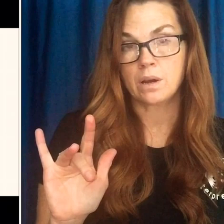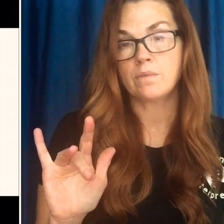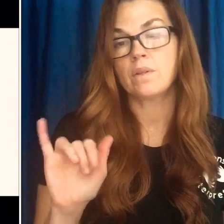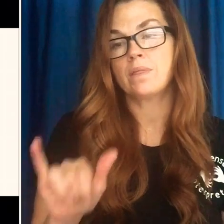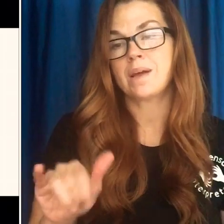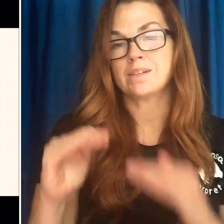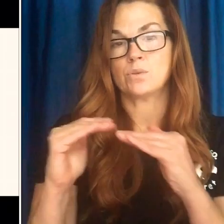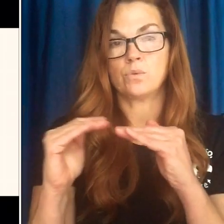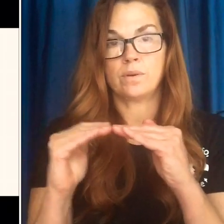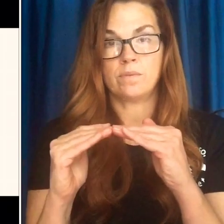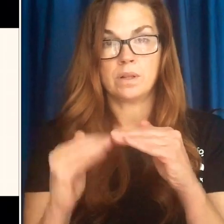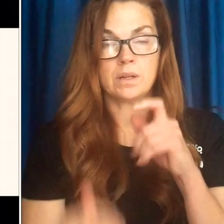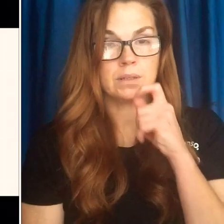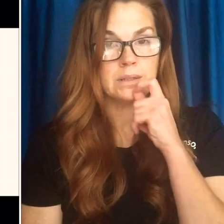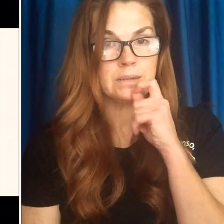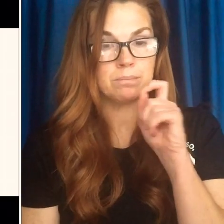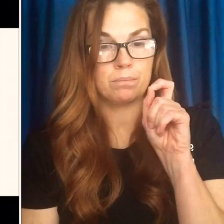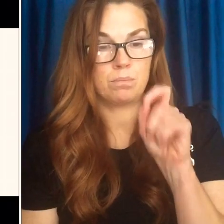to the decimal